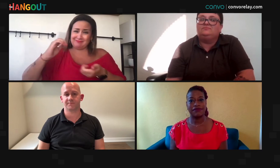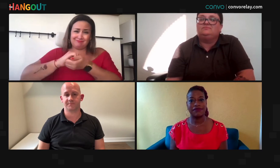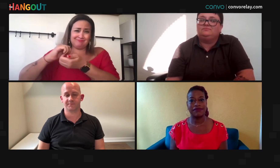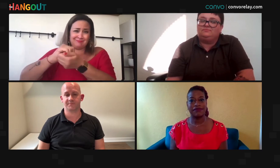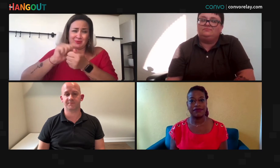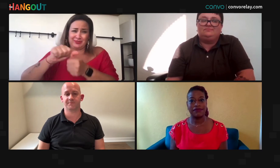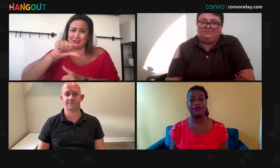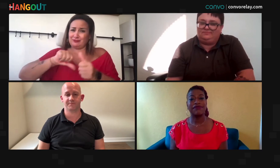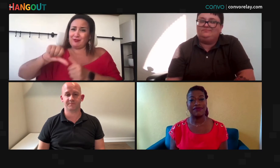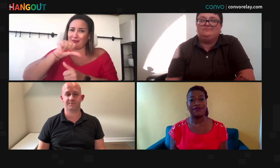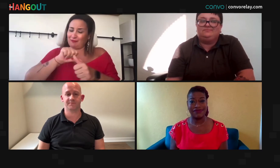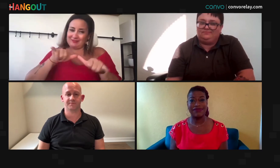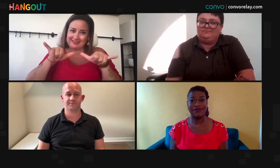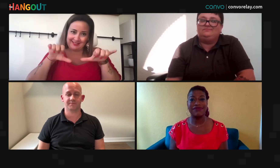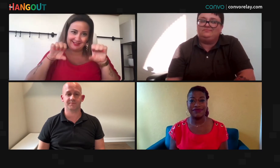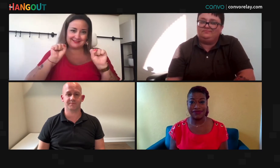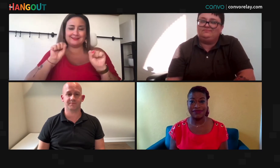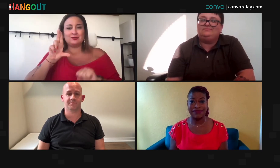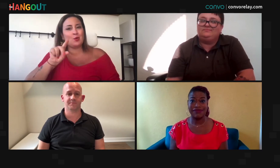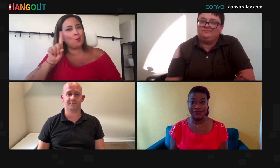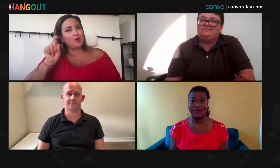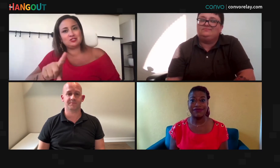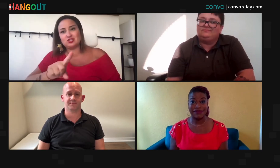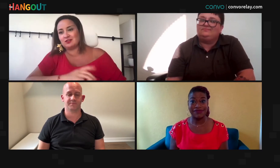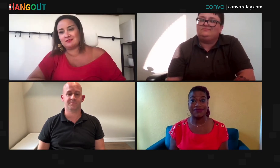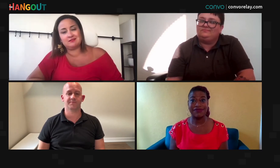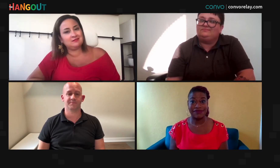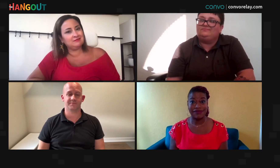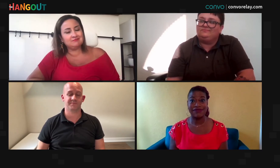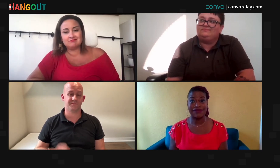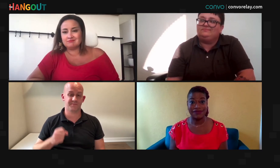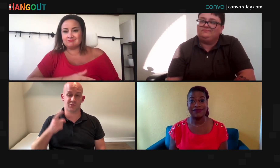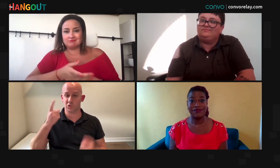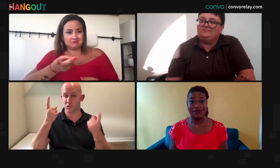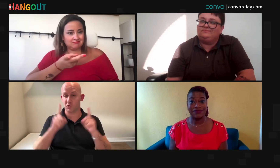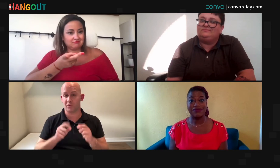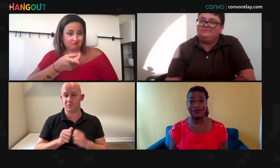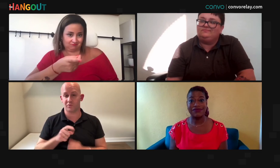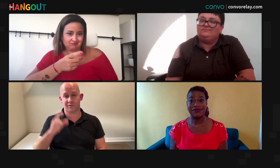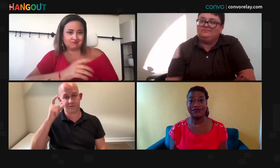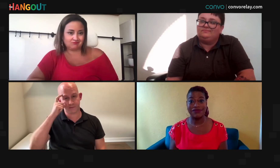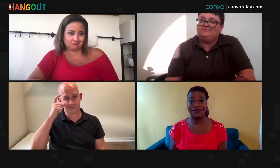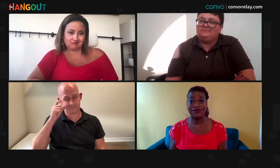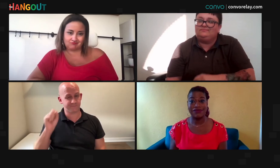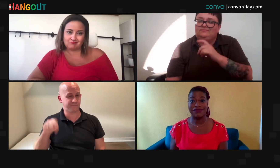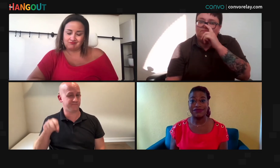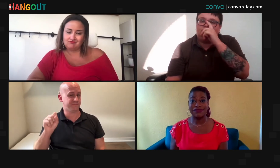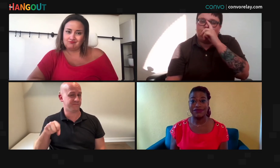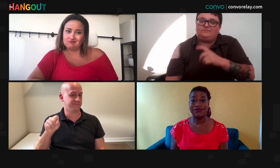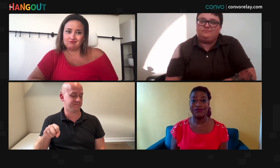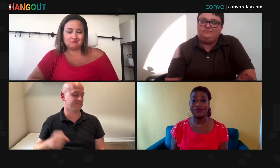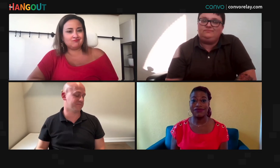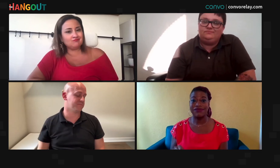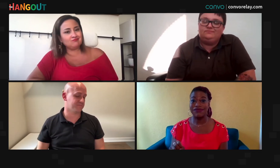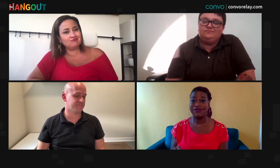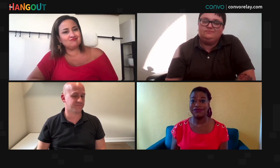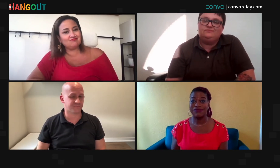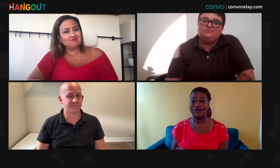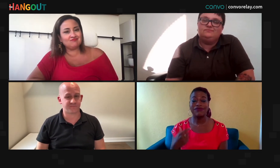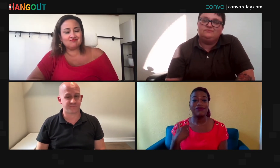I 100% agree that mental health agencies should collaborate with each other. There's no question about that. Yes, Jerome.